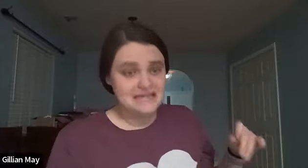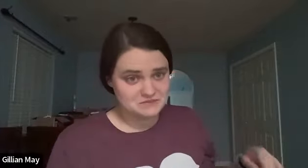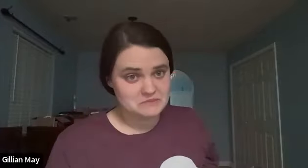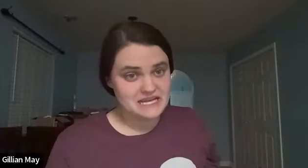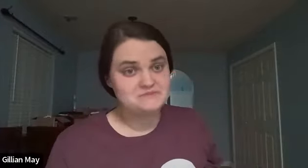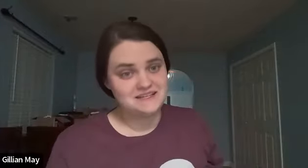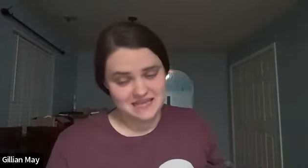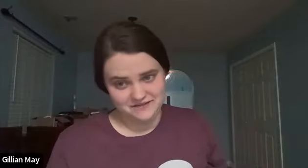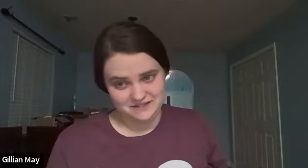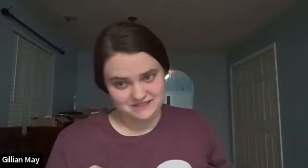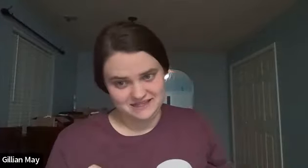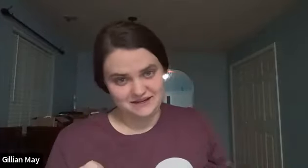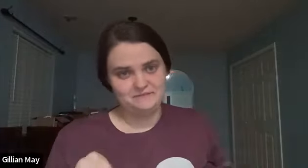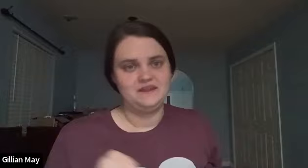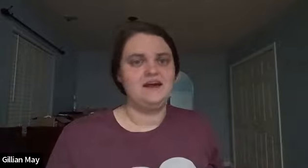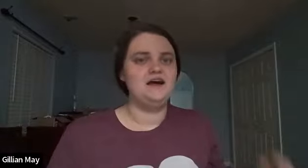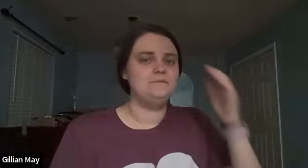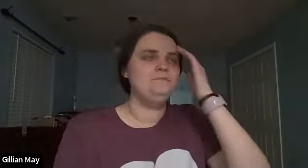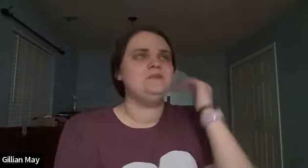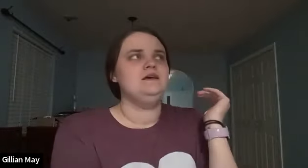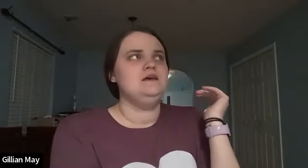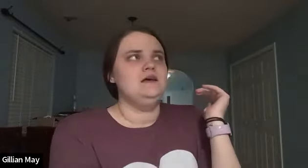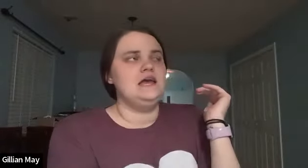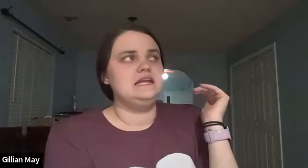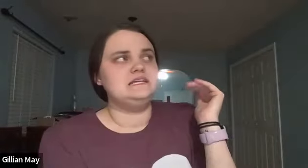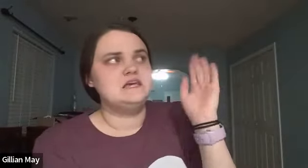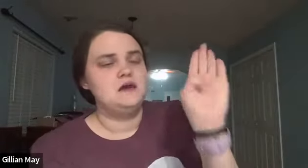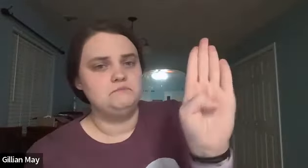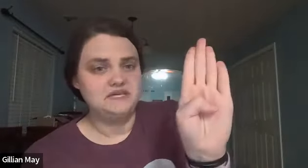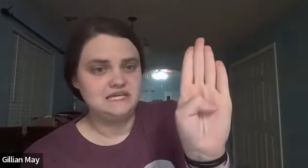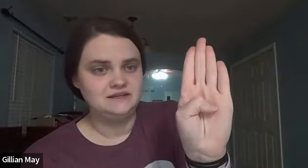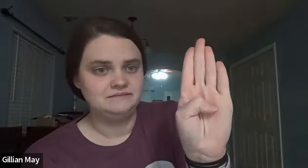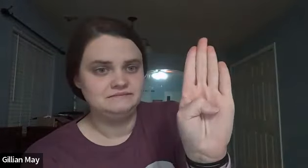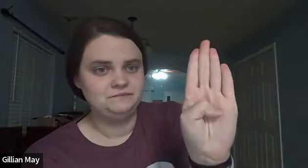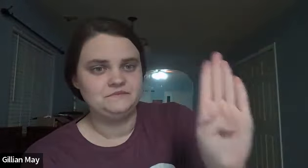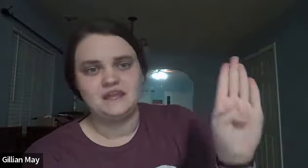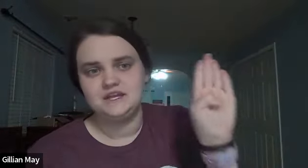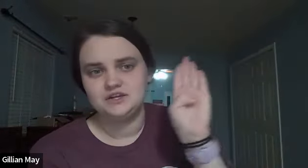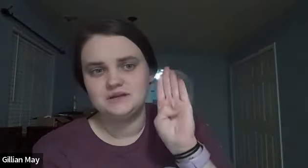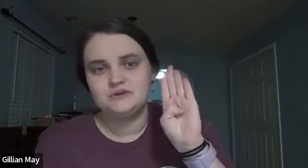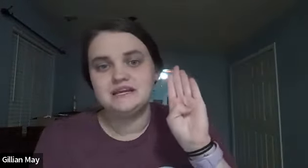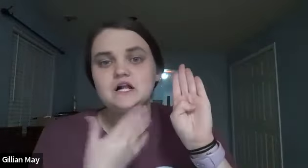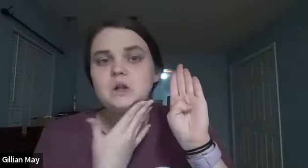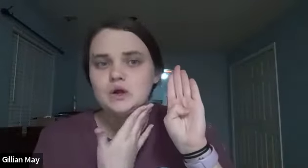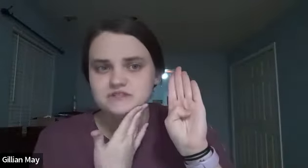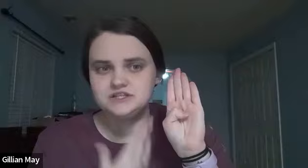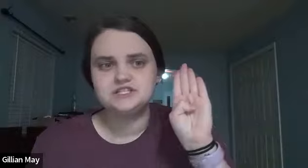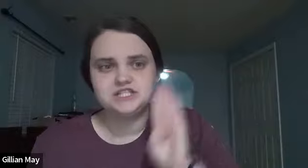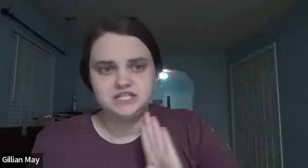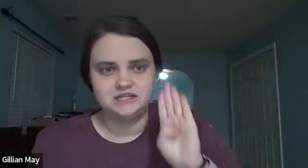Yes, Birmingham does have its own sign. And it's a B, and you're going to bring it close to your cheek,